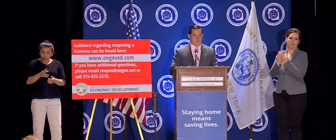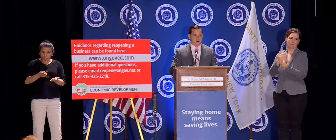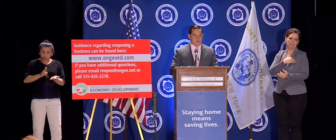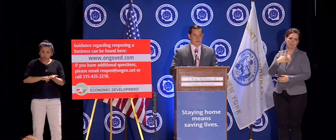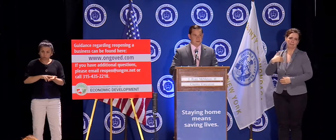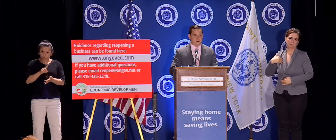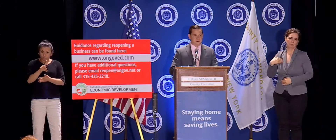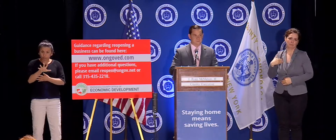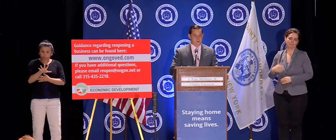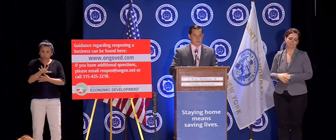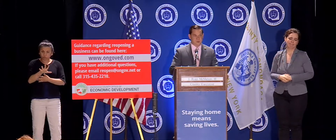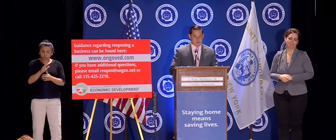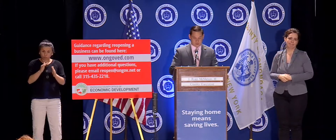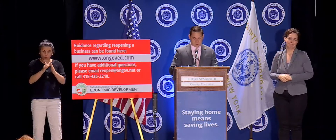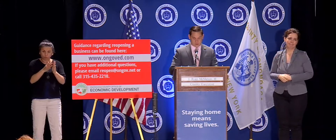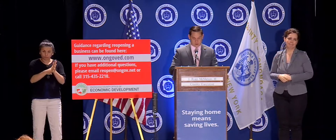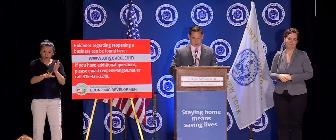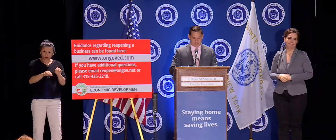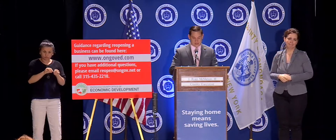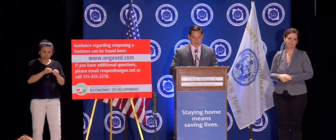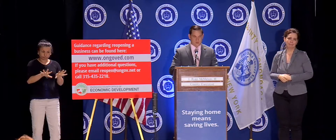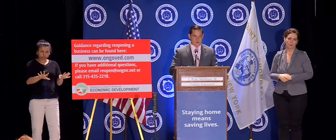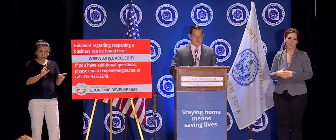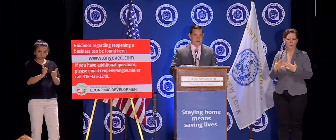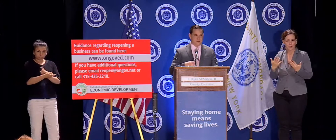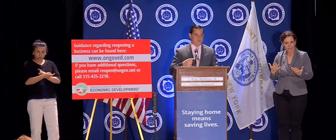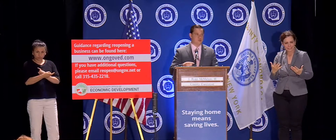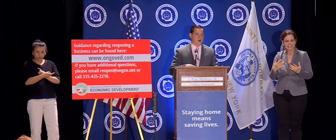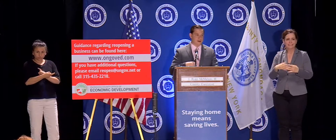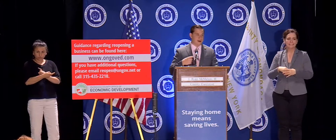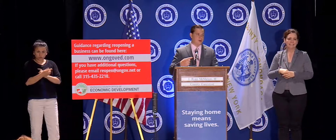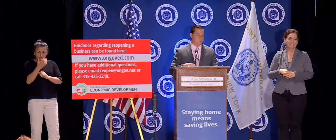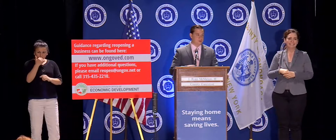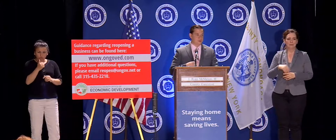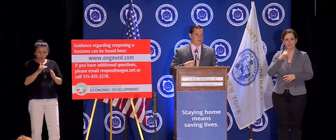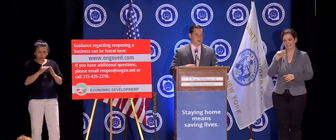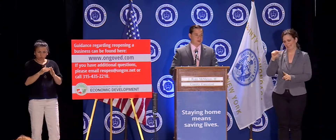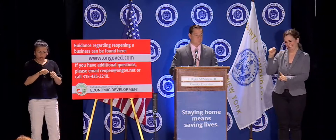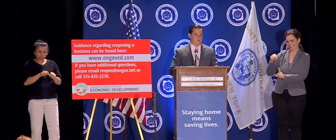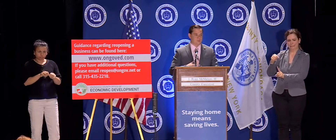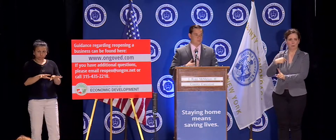previously confirmed cases. So again, this is a trend now.